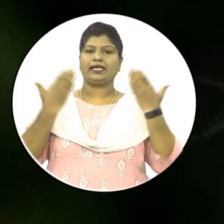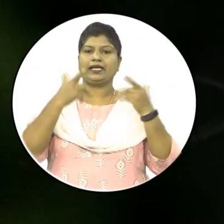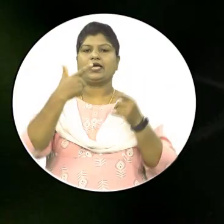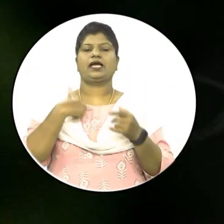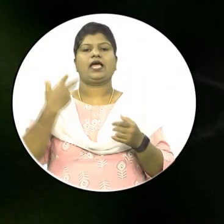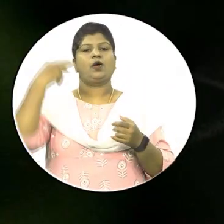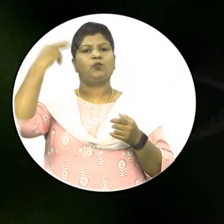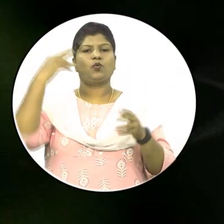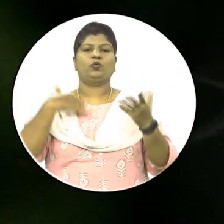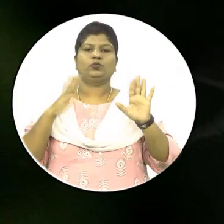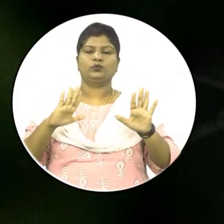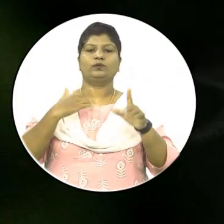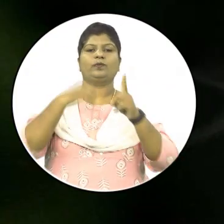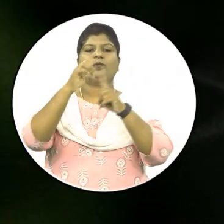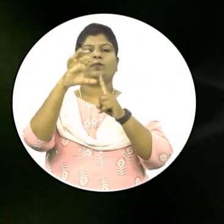it.